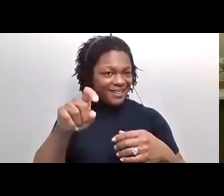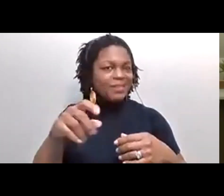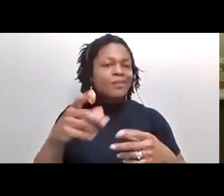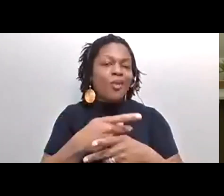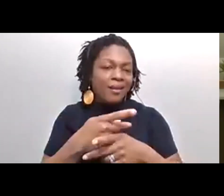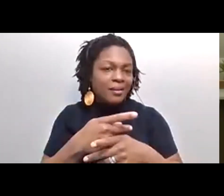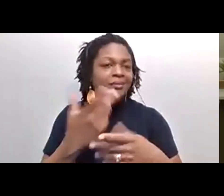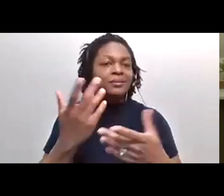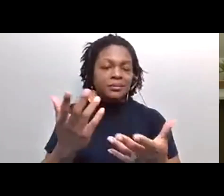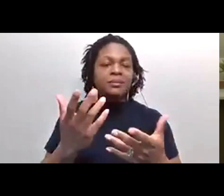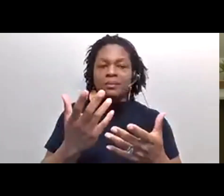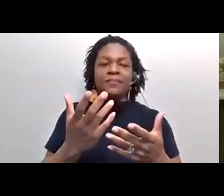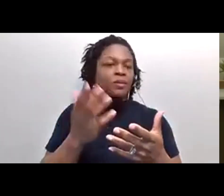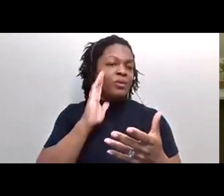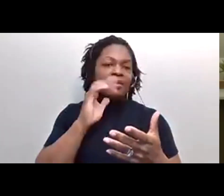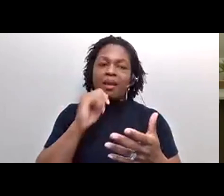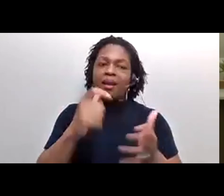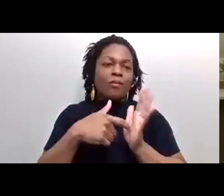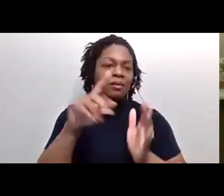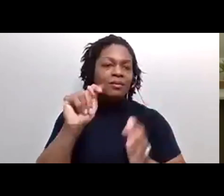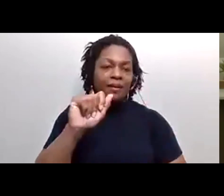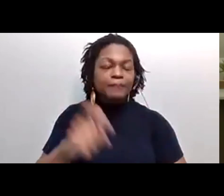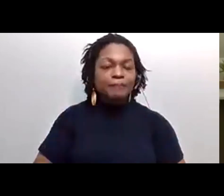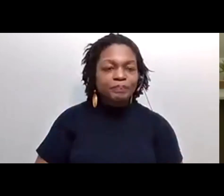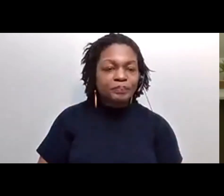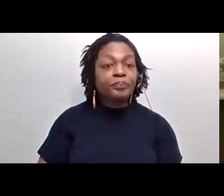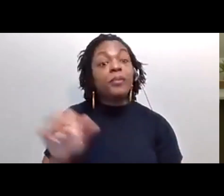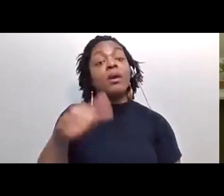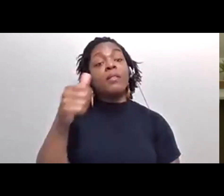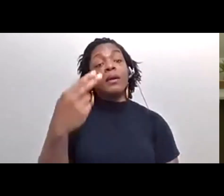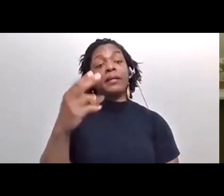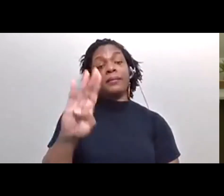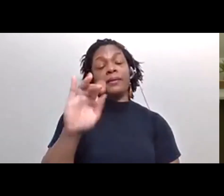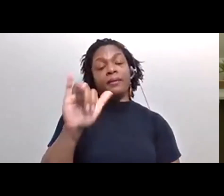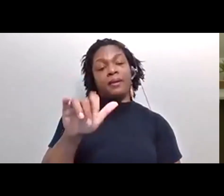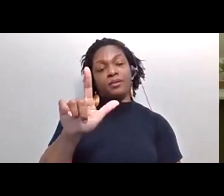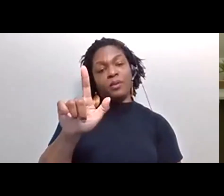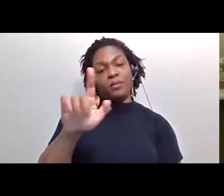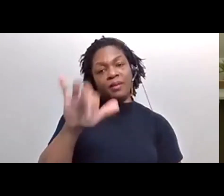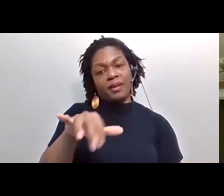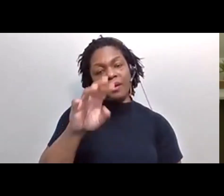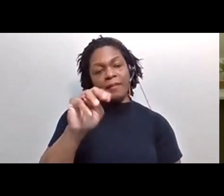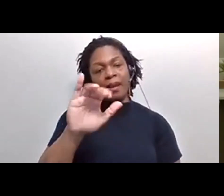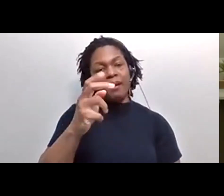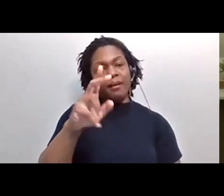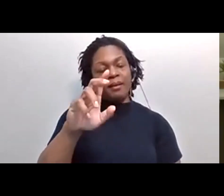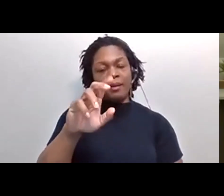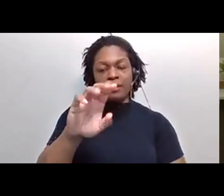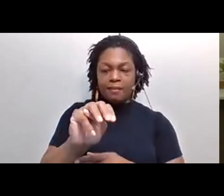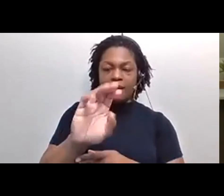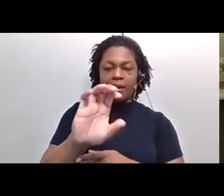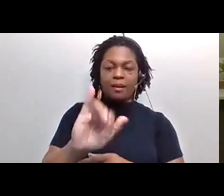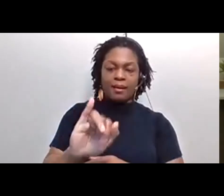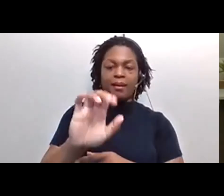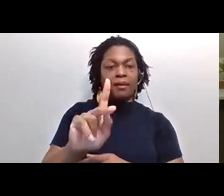Another bill we were tracking was House Bill 91 by Representative Mike Echols. And this was, this would have